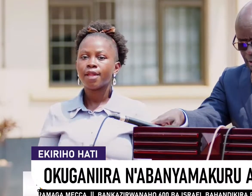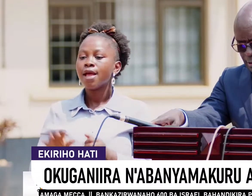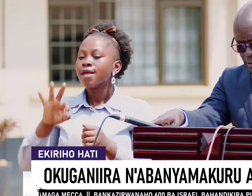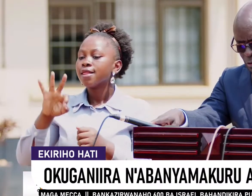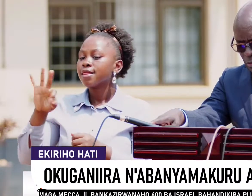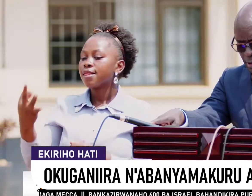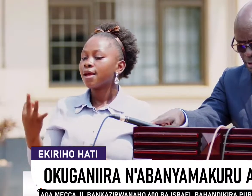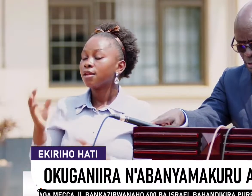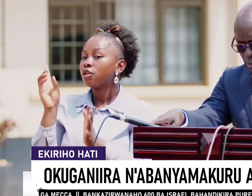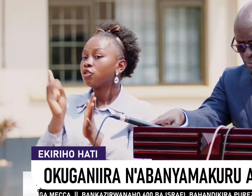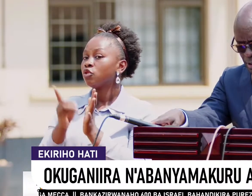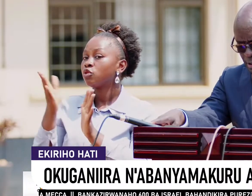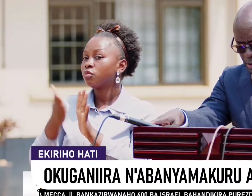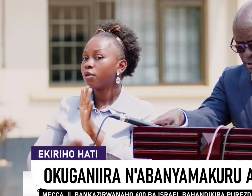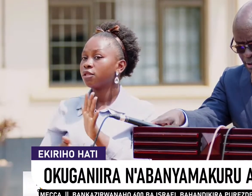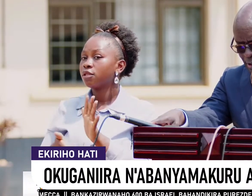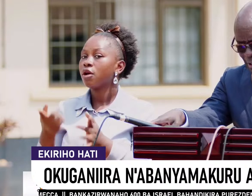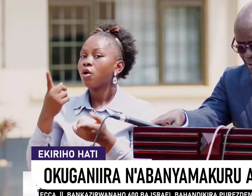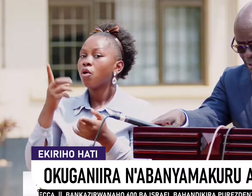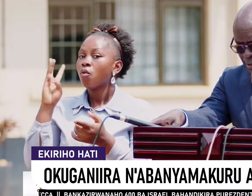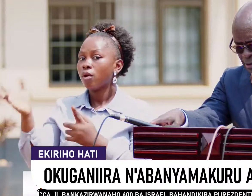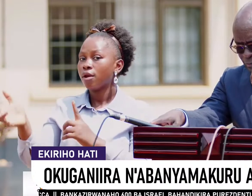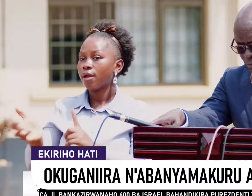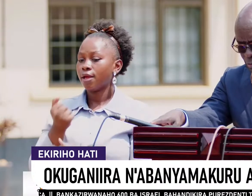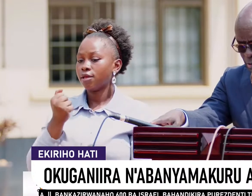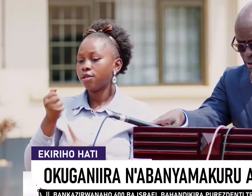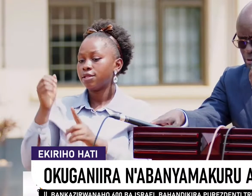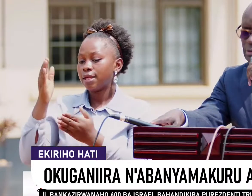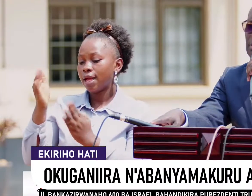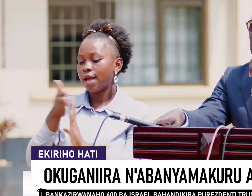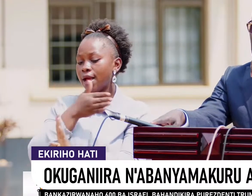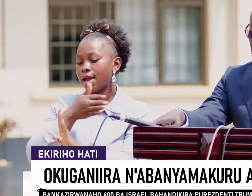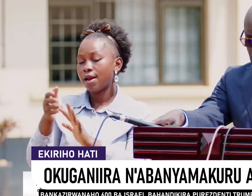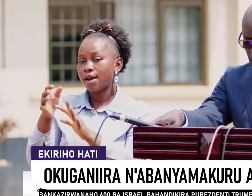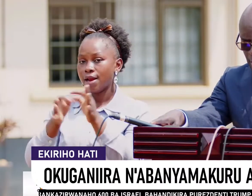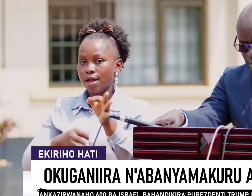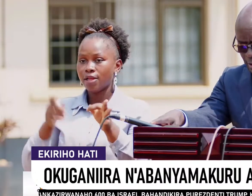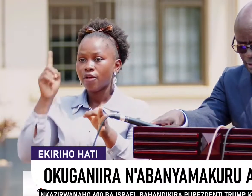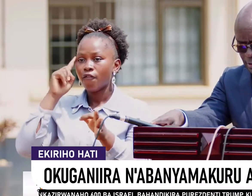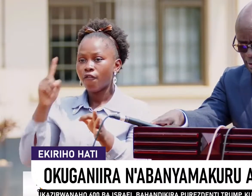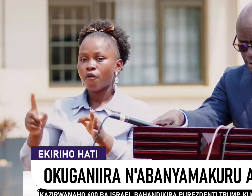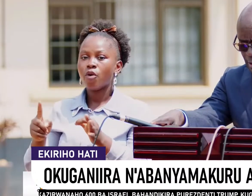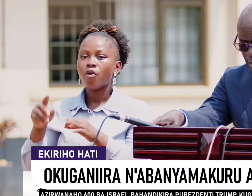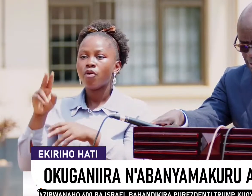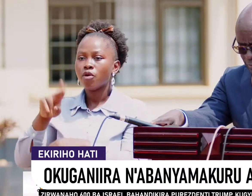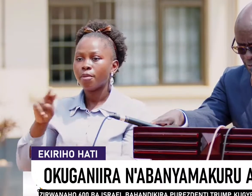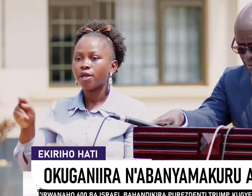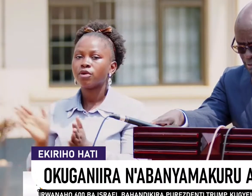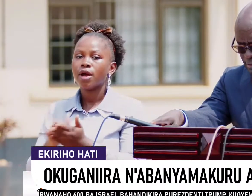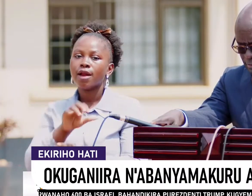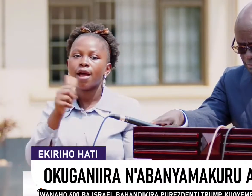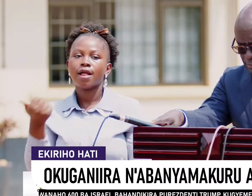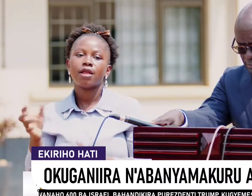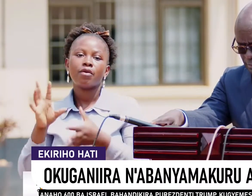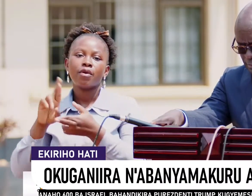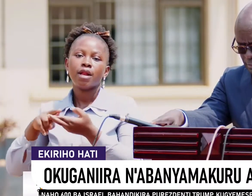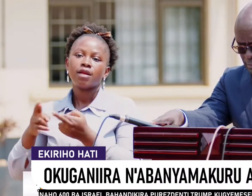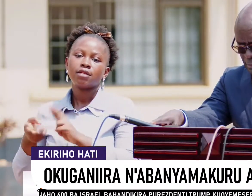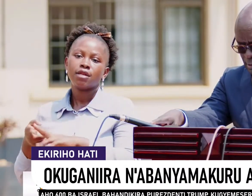The third document they will pick is the guidelines for nomination and other related activities.